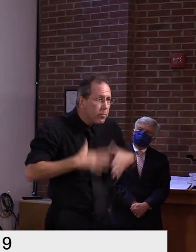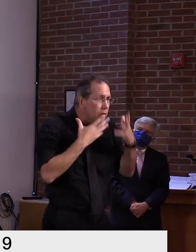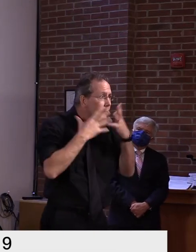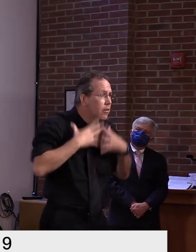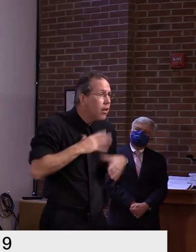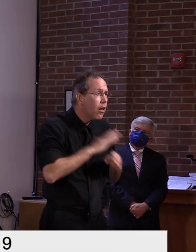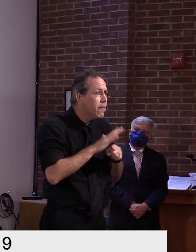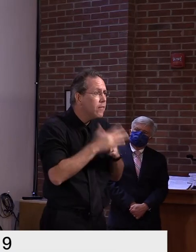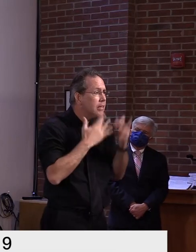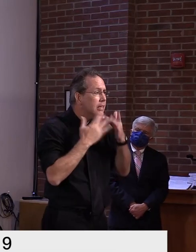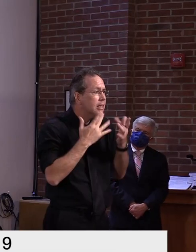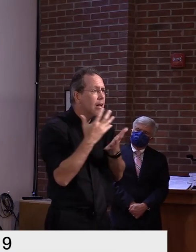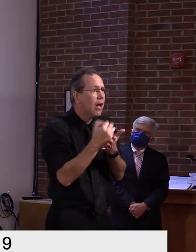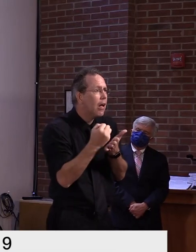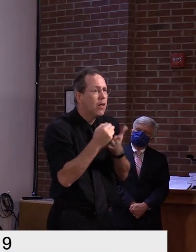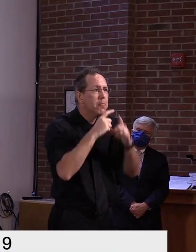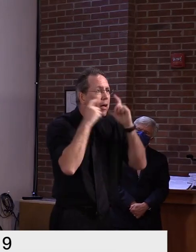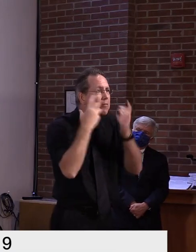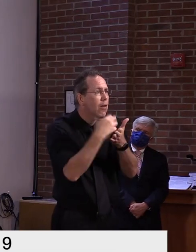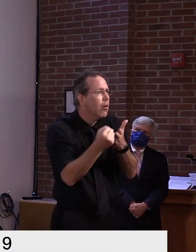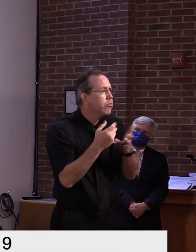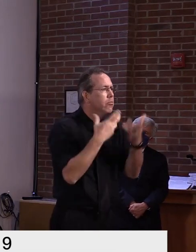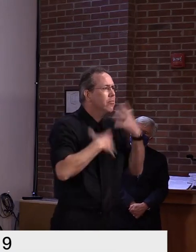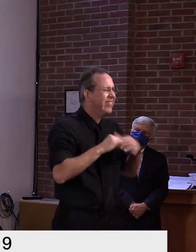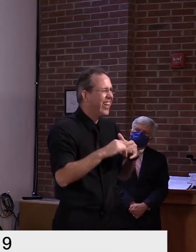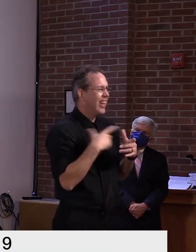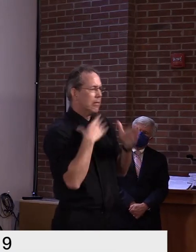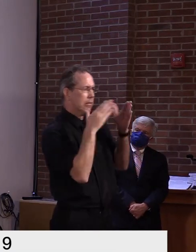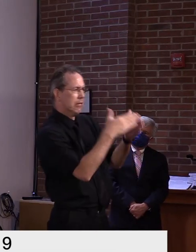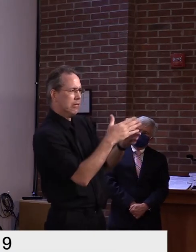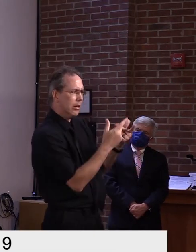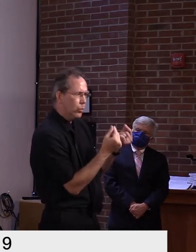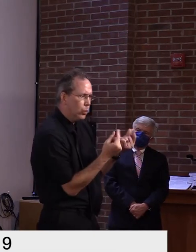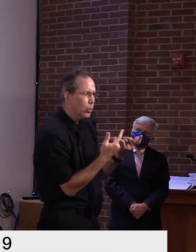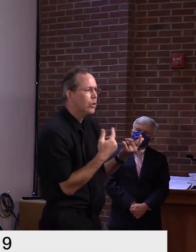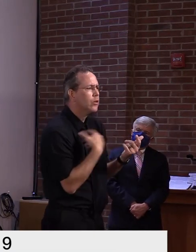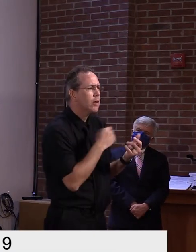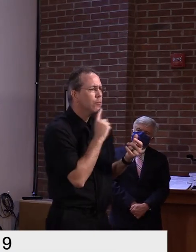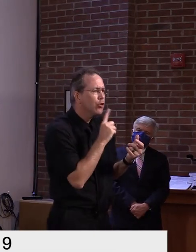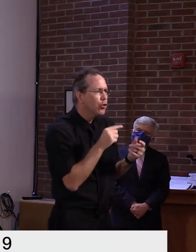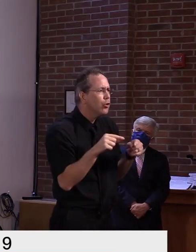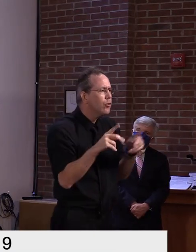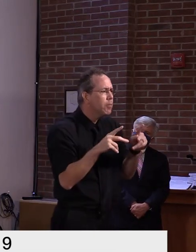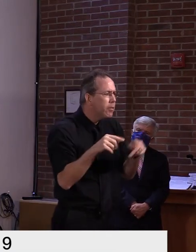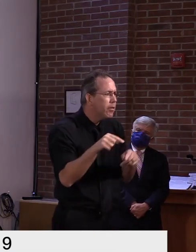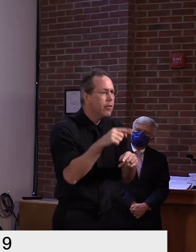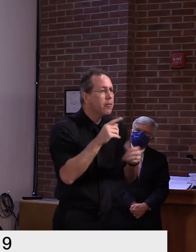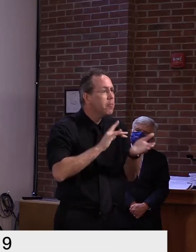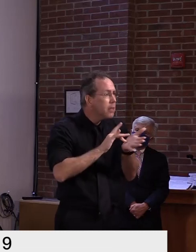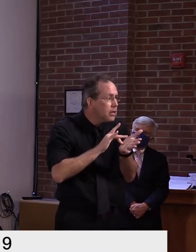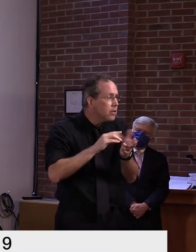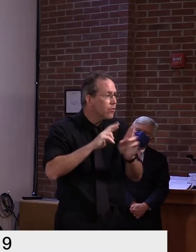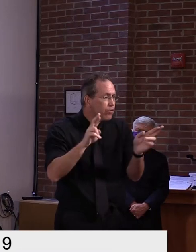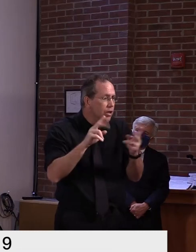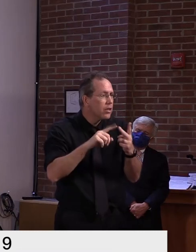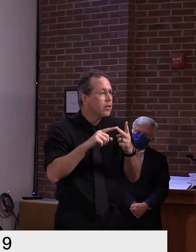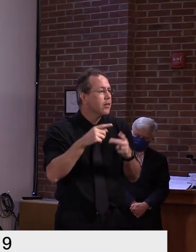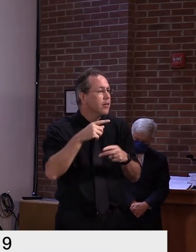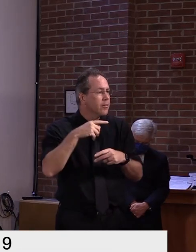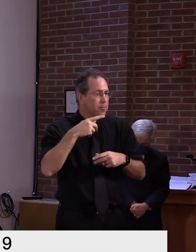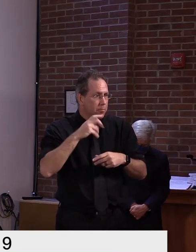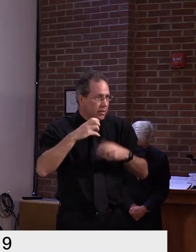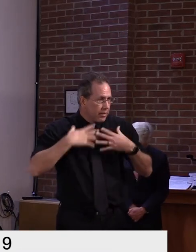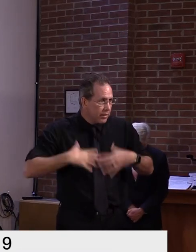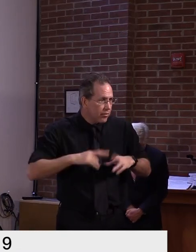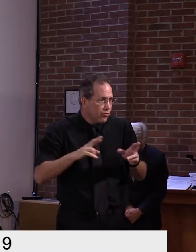sure basic supplies, syringes, needles, things of that sort, are already in supply in Vermont